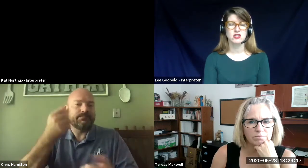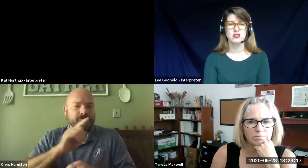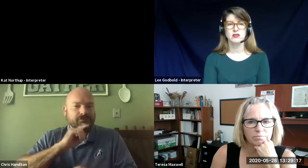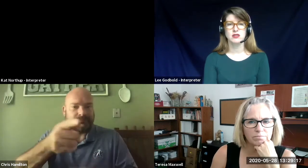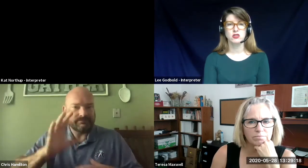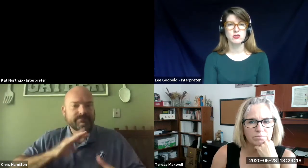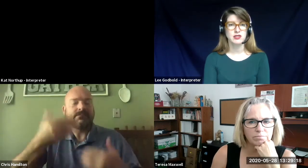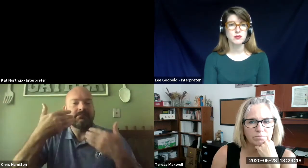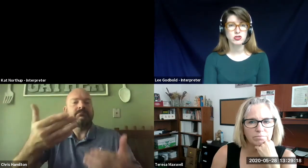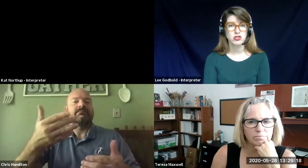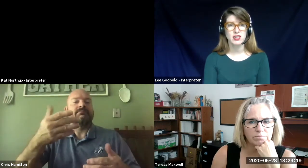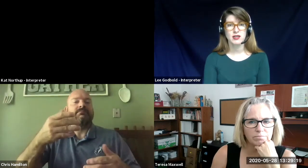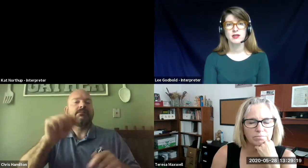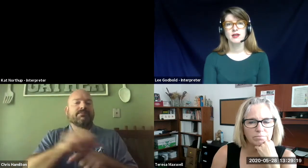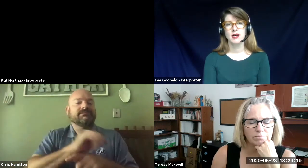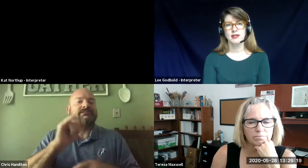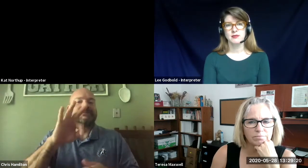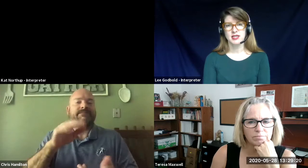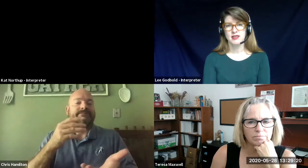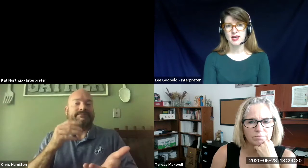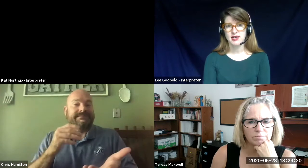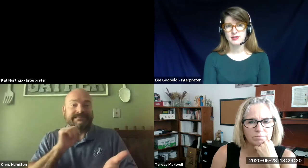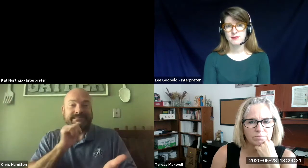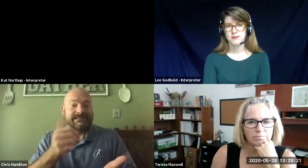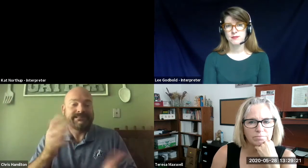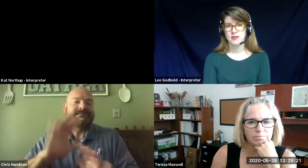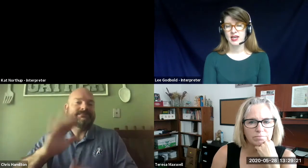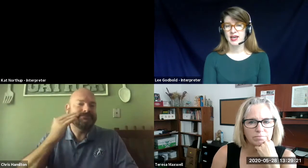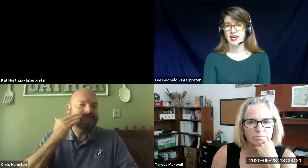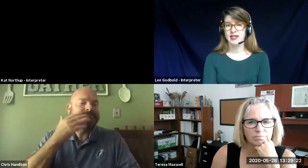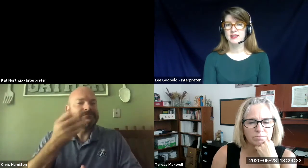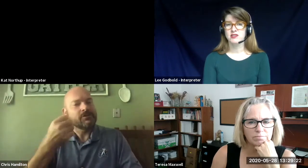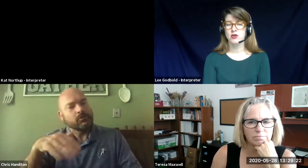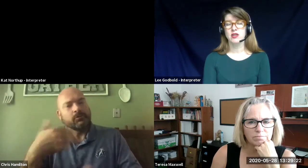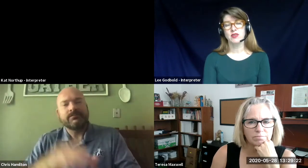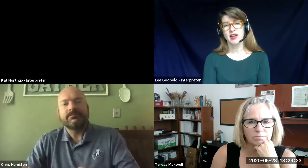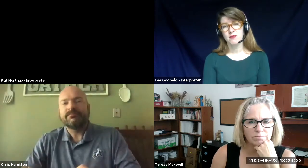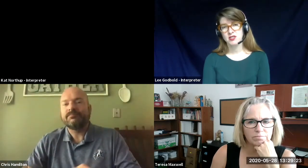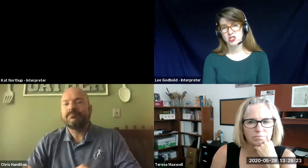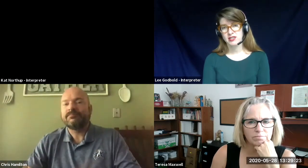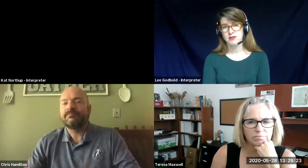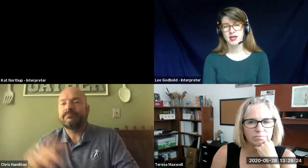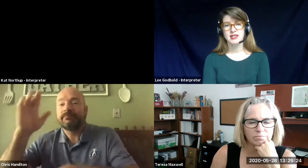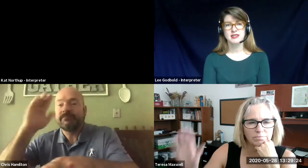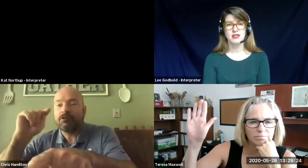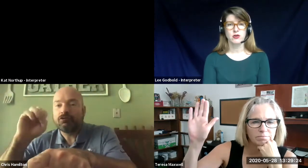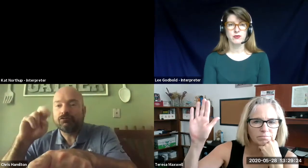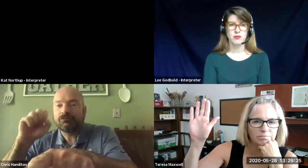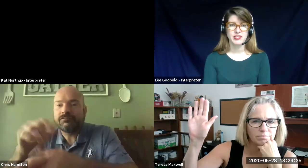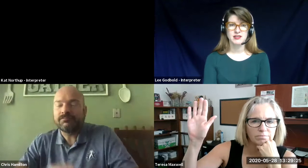as doing a temperature check, items like that. And so if they have been checked and passed, they can go ahead with